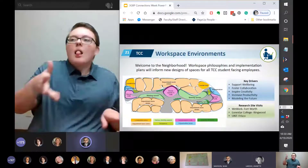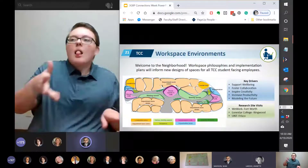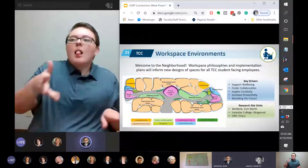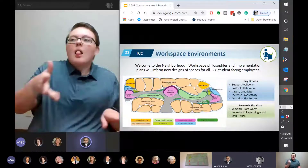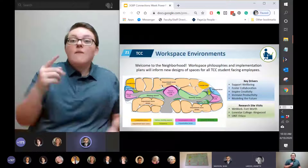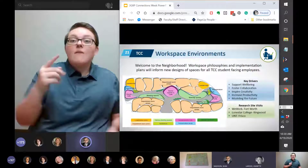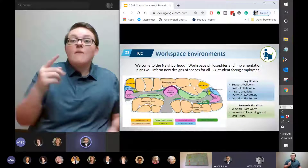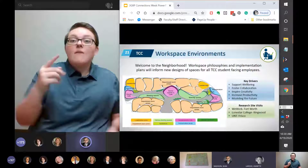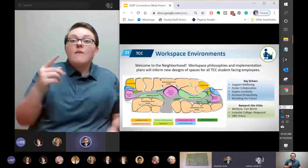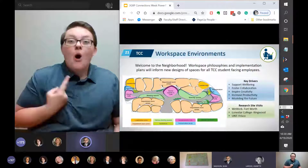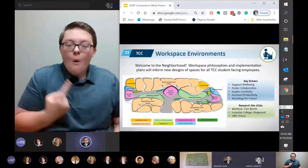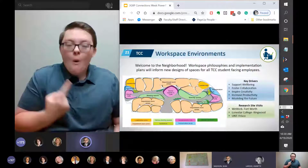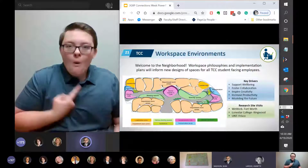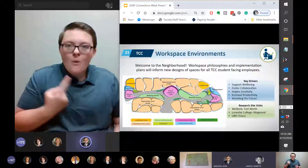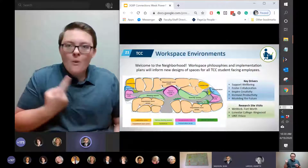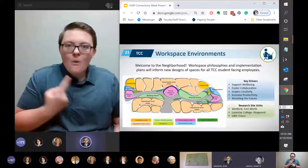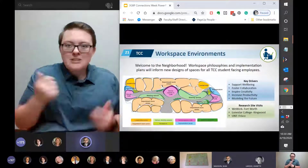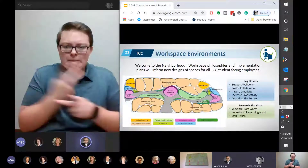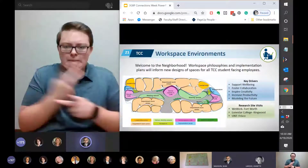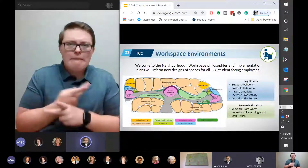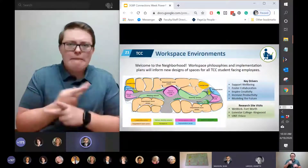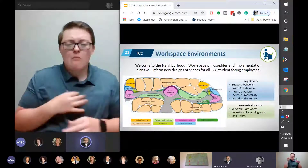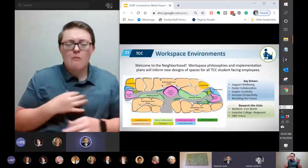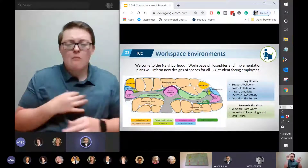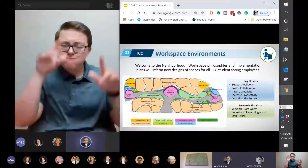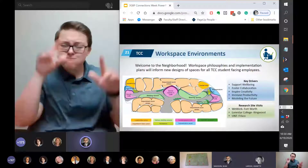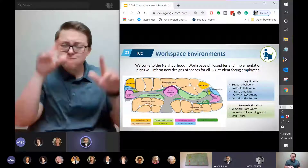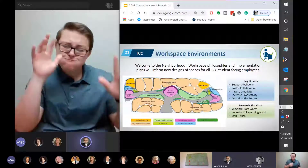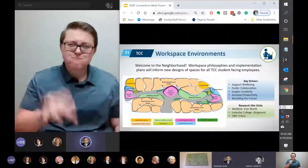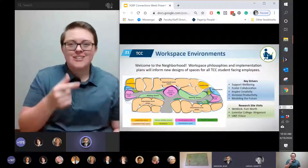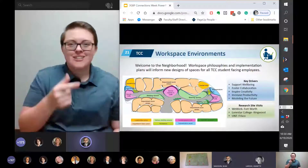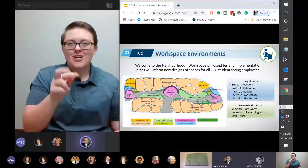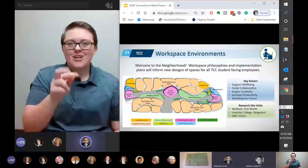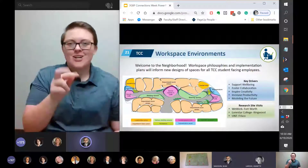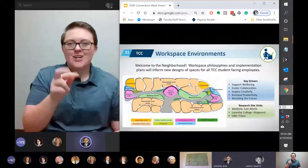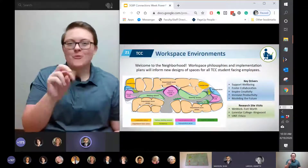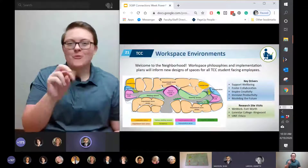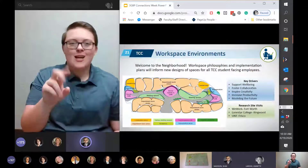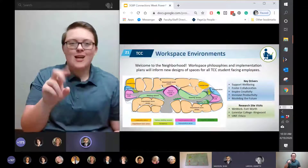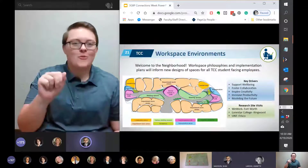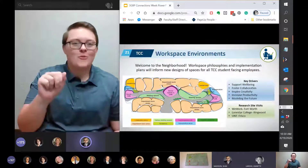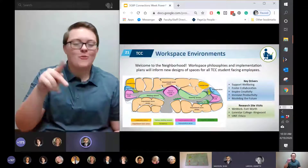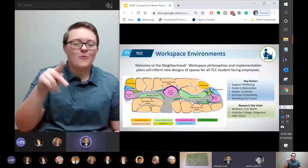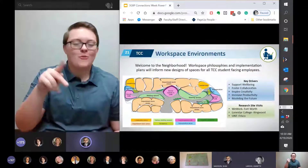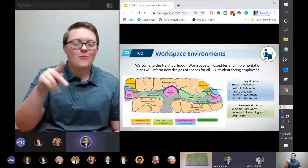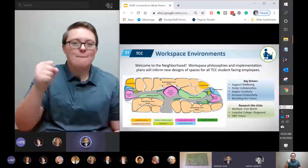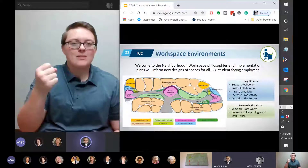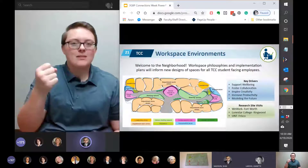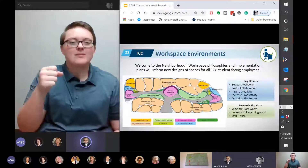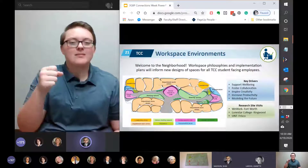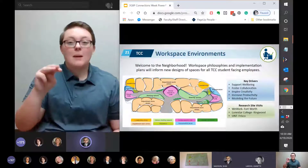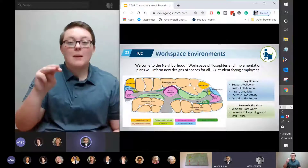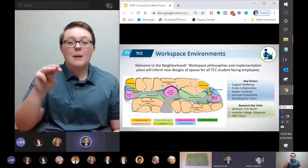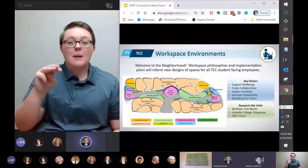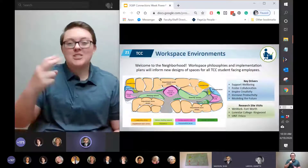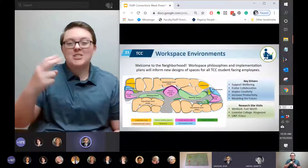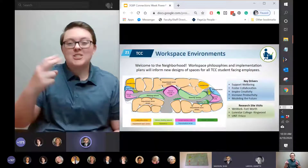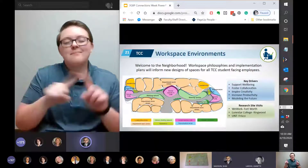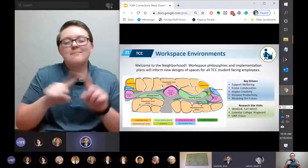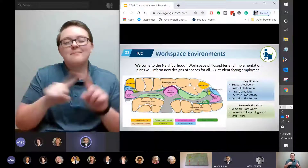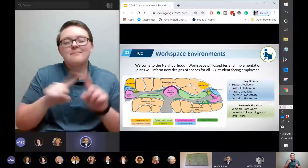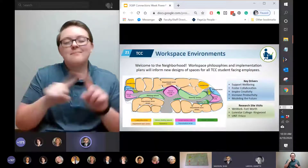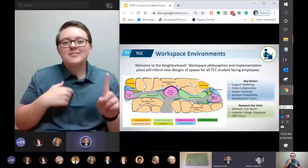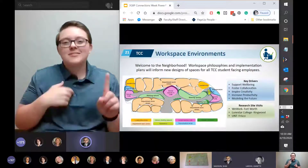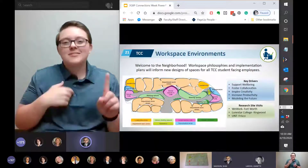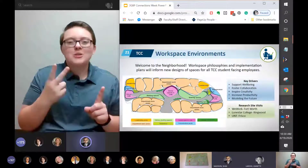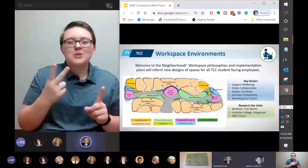Grand Rapids, Michigan. So, but I did get a chance to see some models of this environment, and